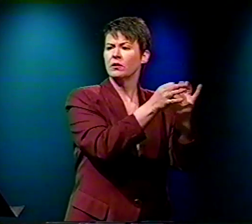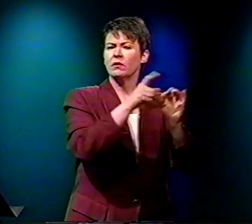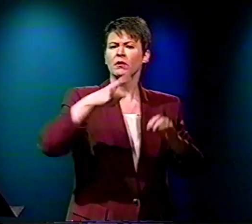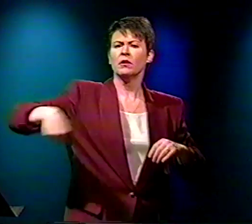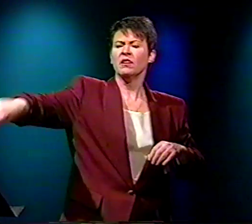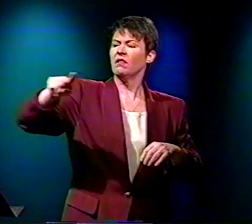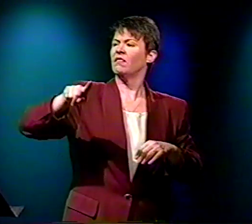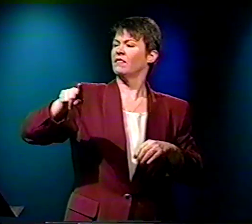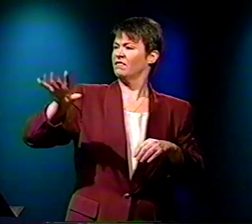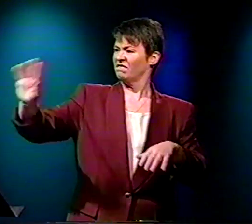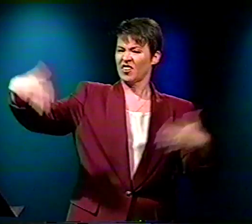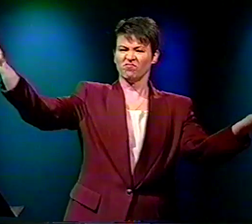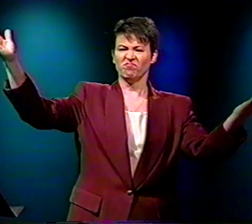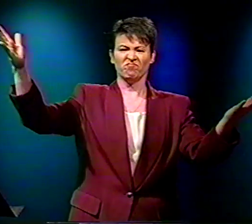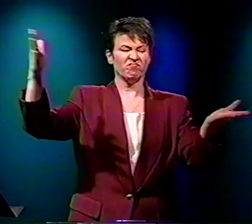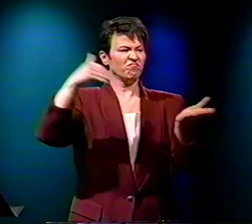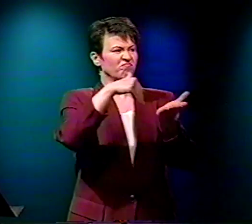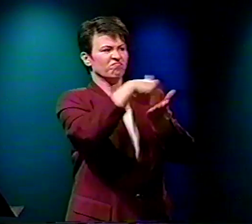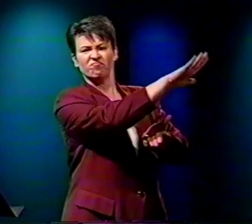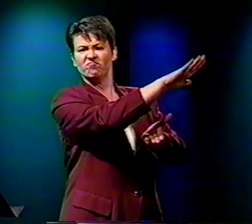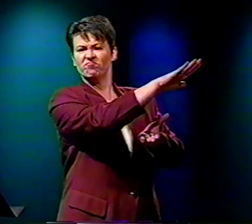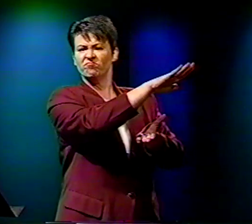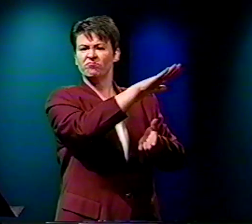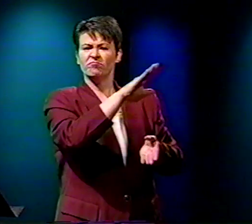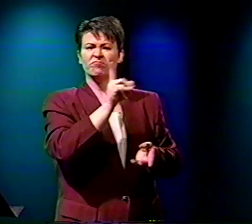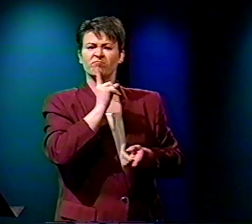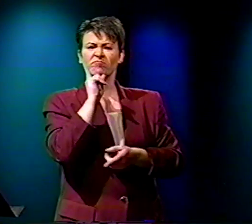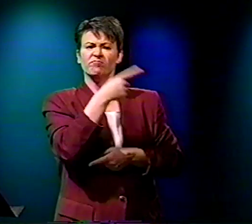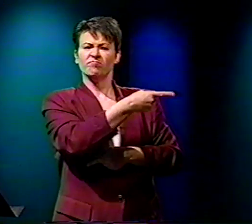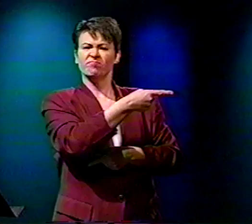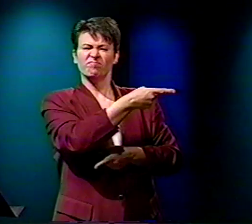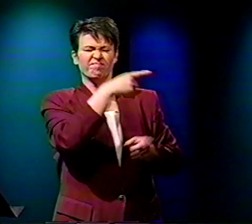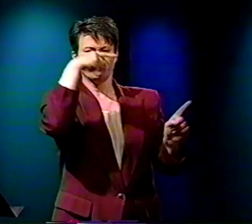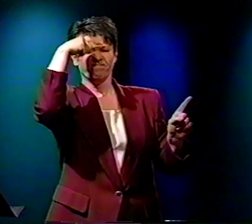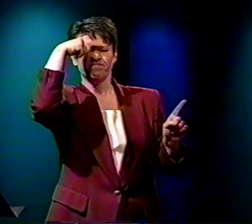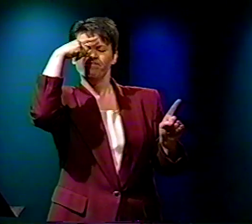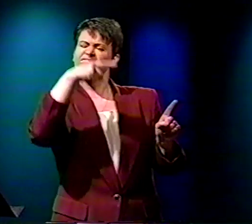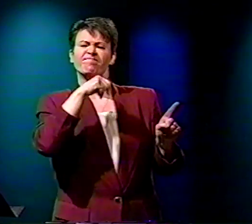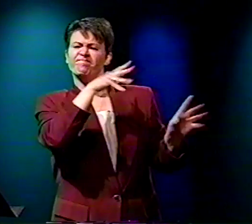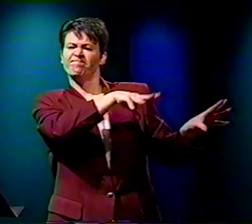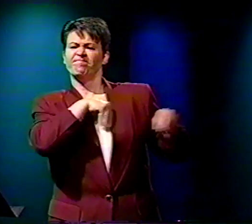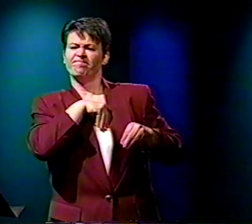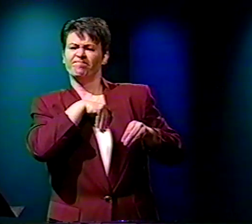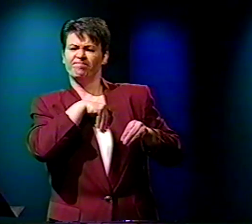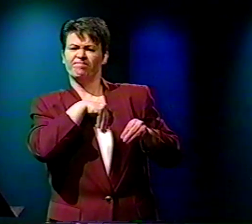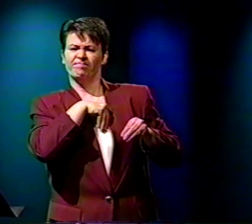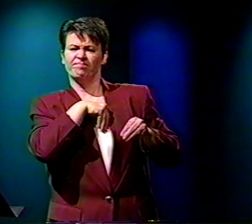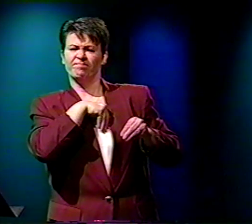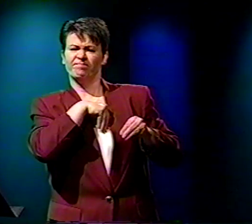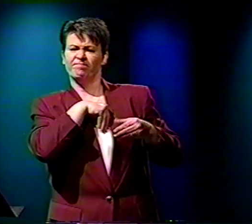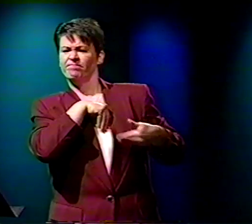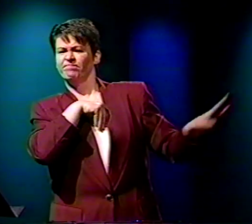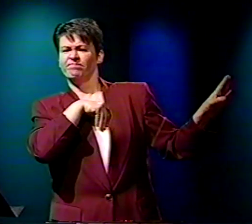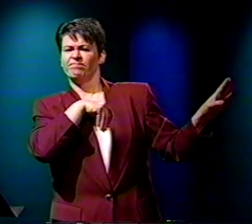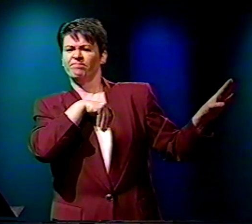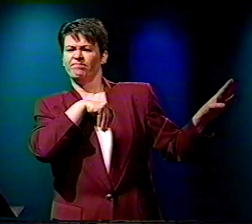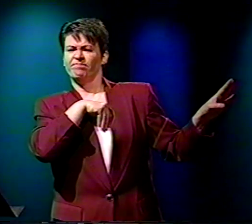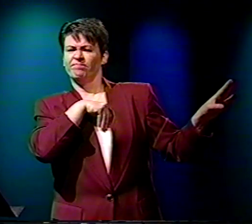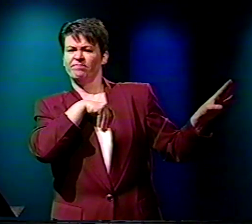begins working with interpreters, the rest of the members within that group reject that person, see them as wanting to affiliate themselves